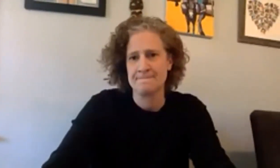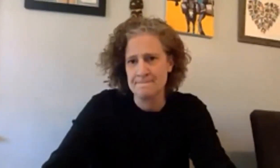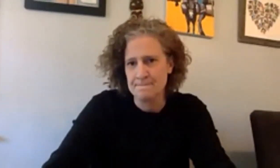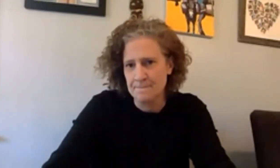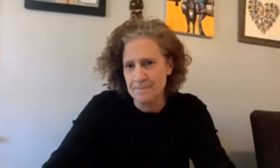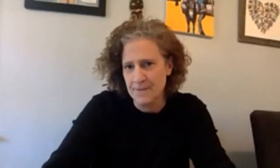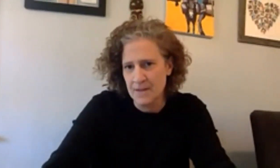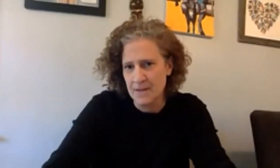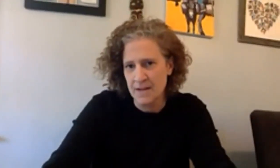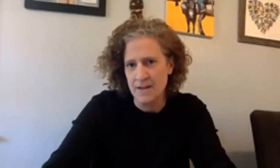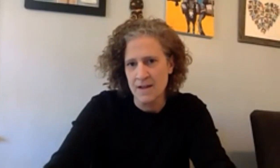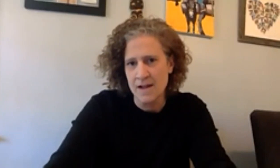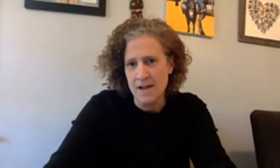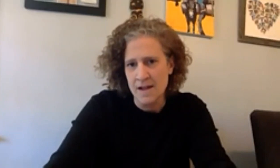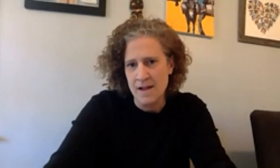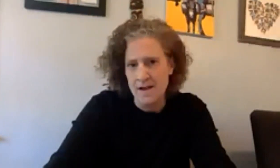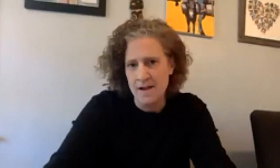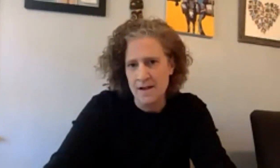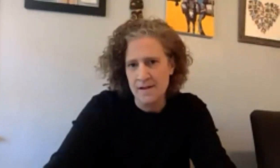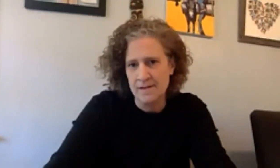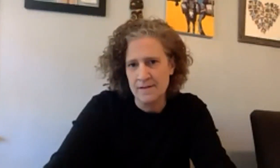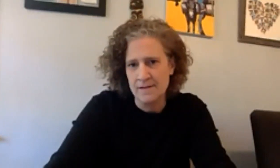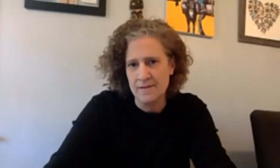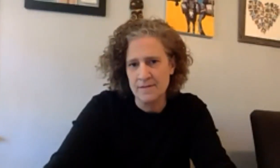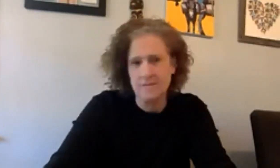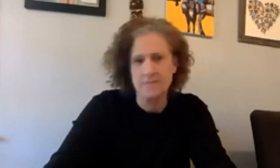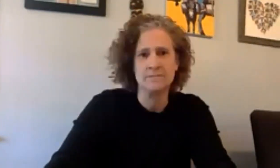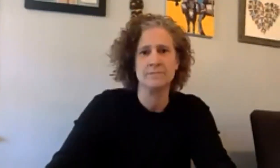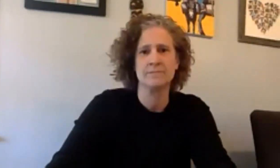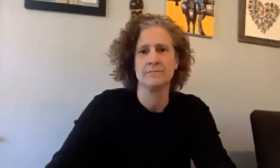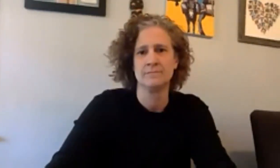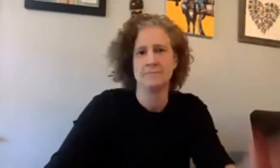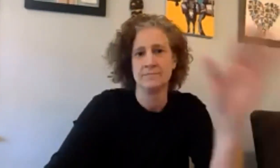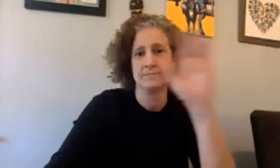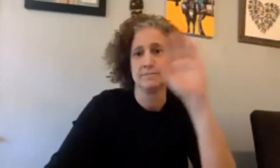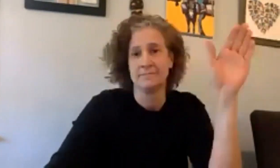I still don't see it. She's on a screen with 3 other people.